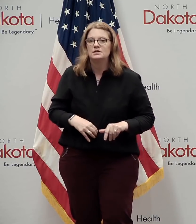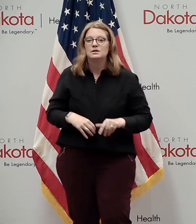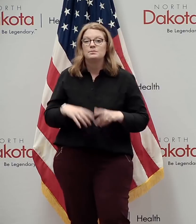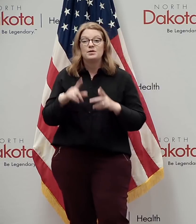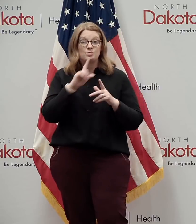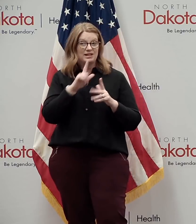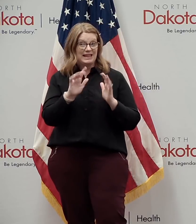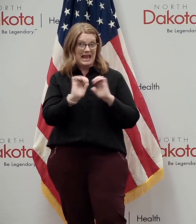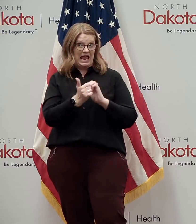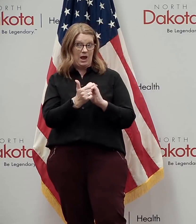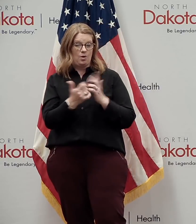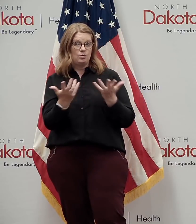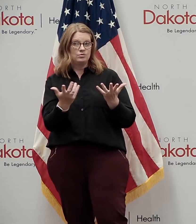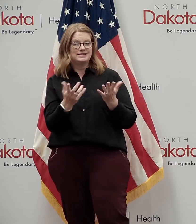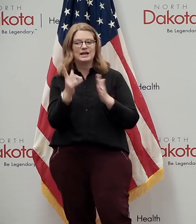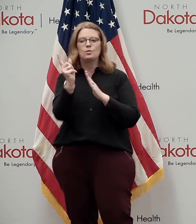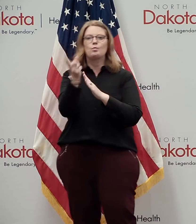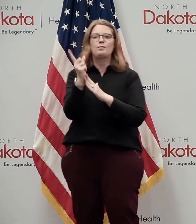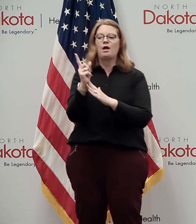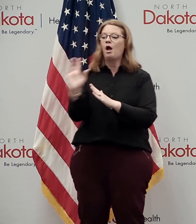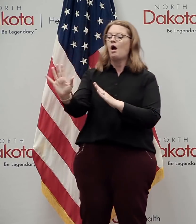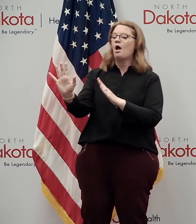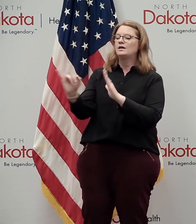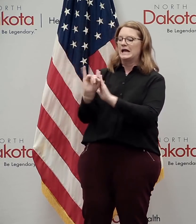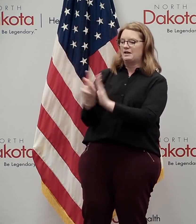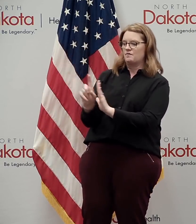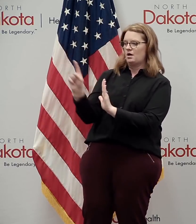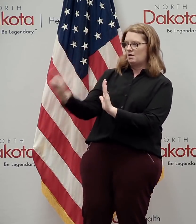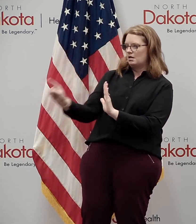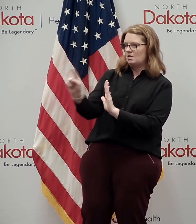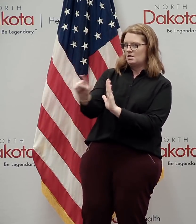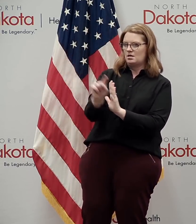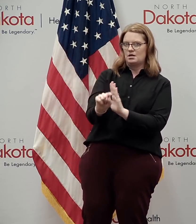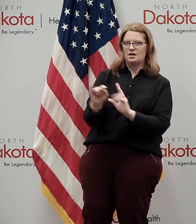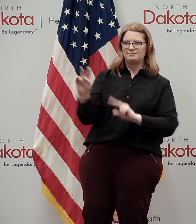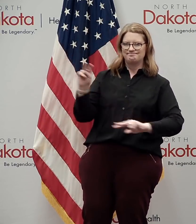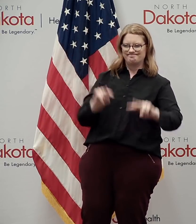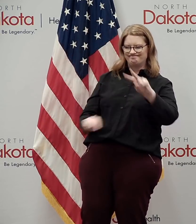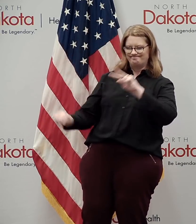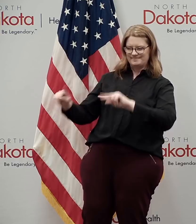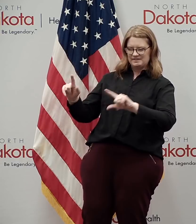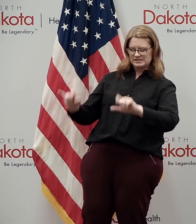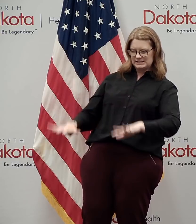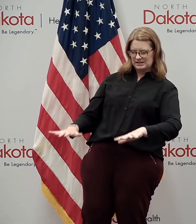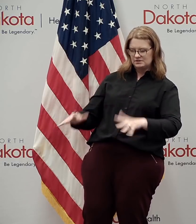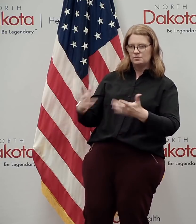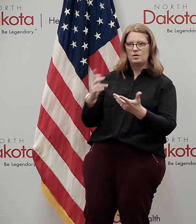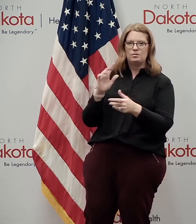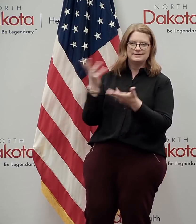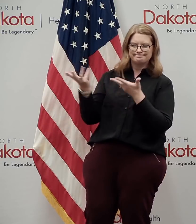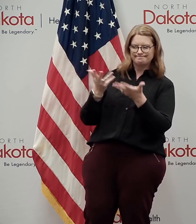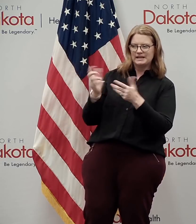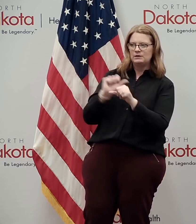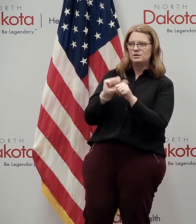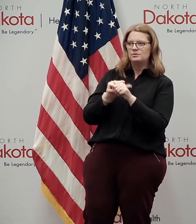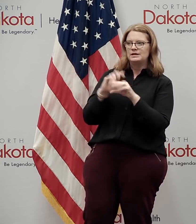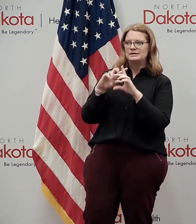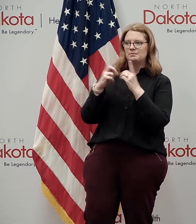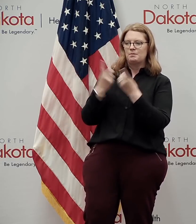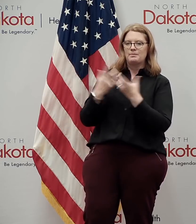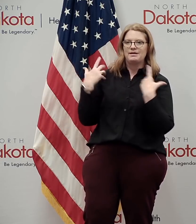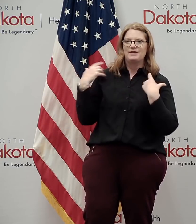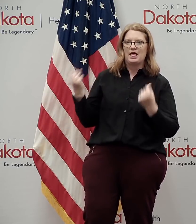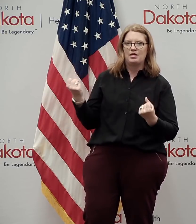do that is with early detection, with surveillance testing, with all the things that we're working on together with the Department of Health and